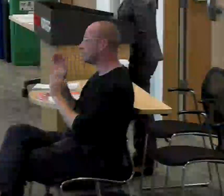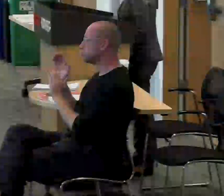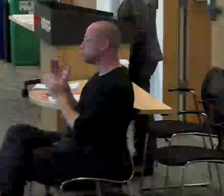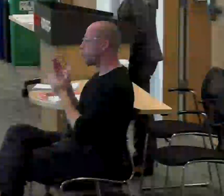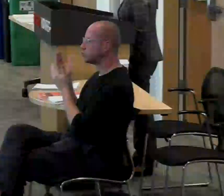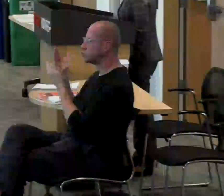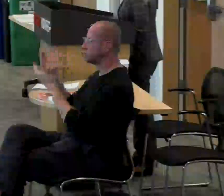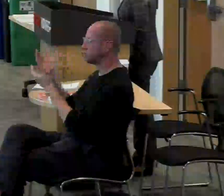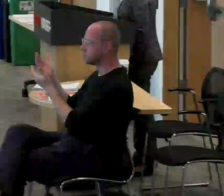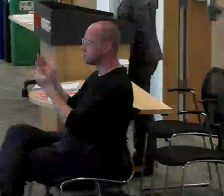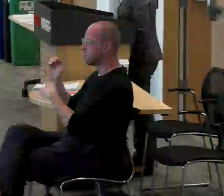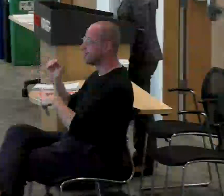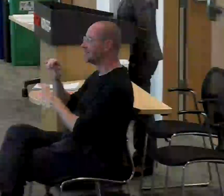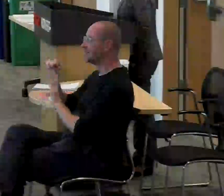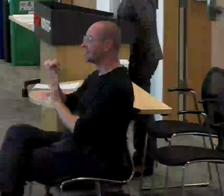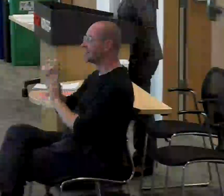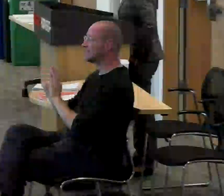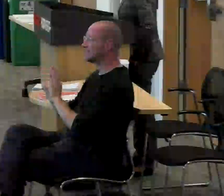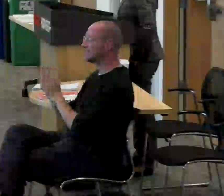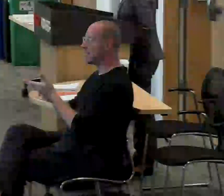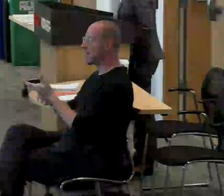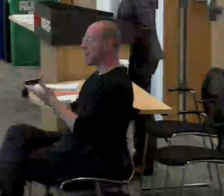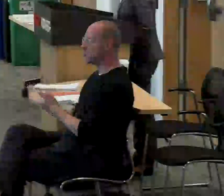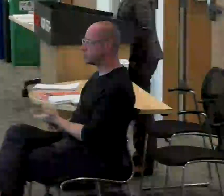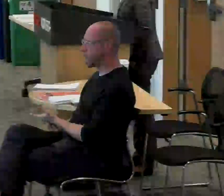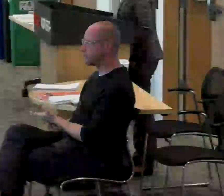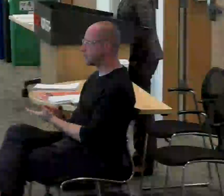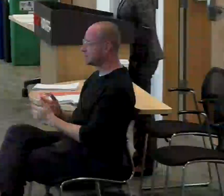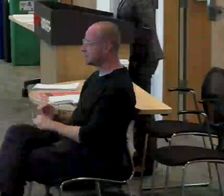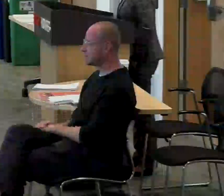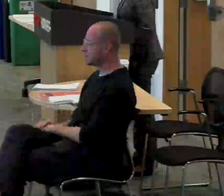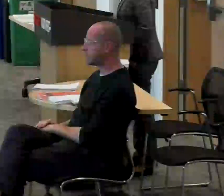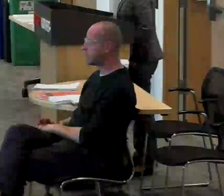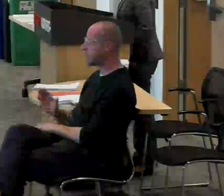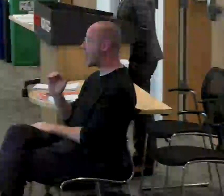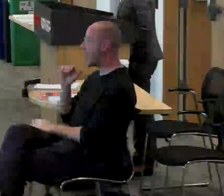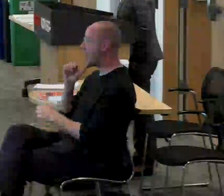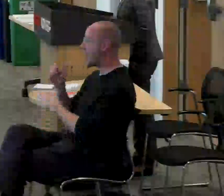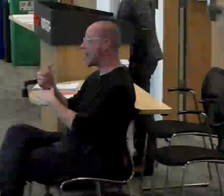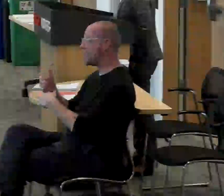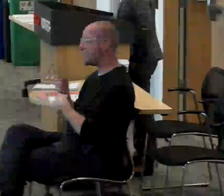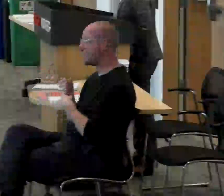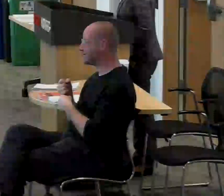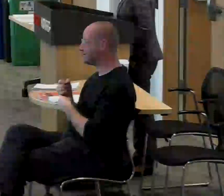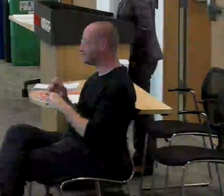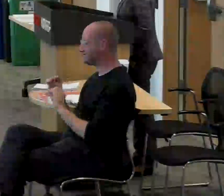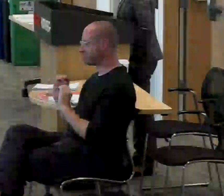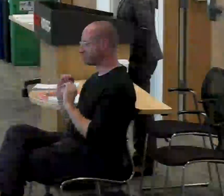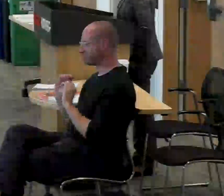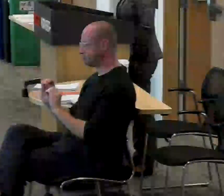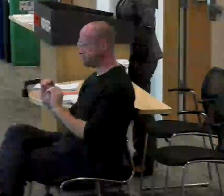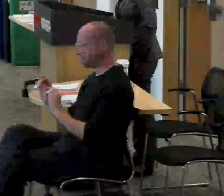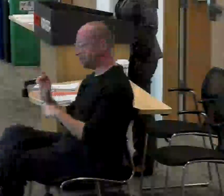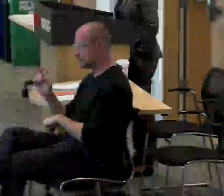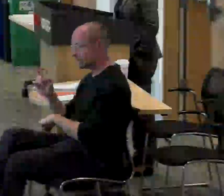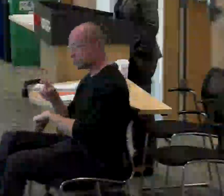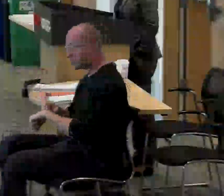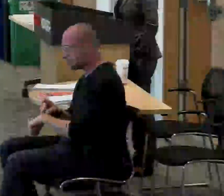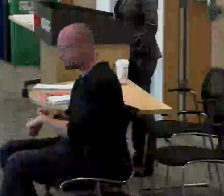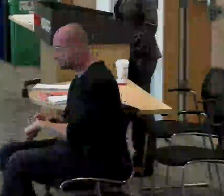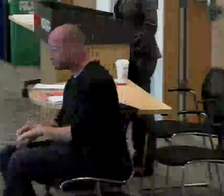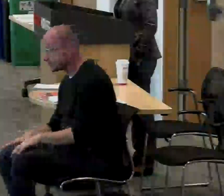request, basically. And we did not receive any viable bids the first time we tried to do that.